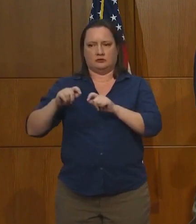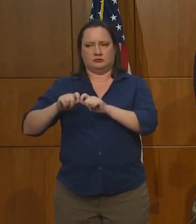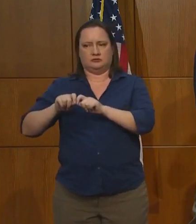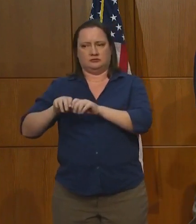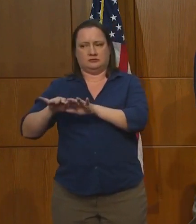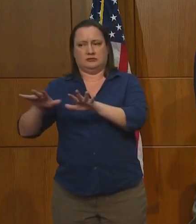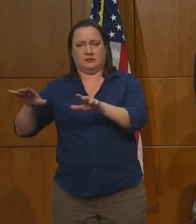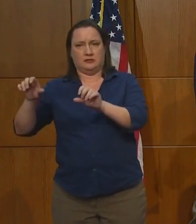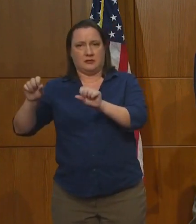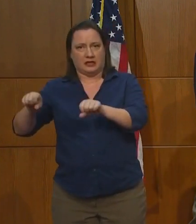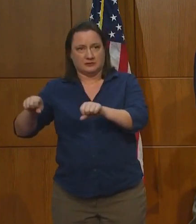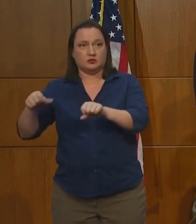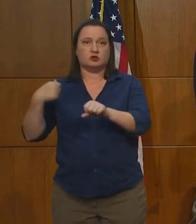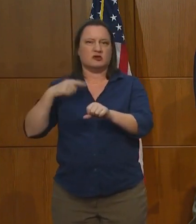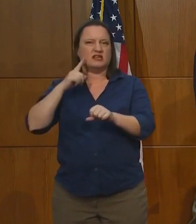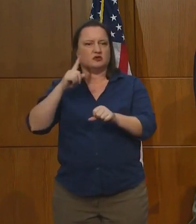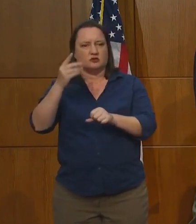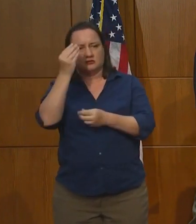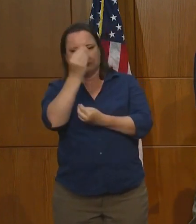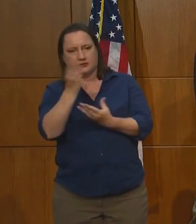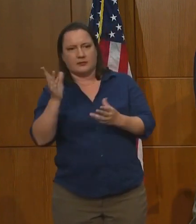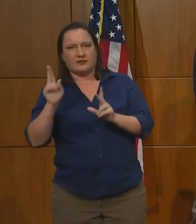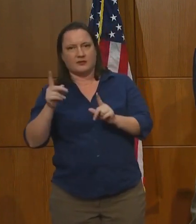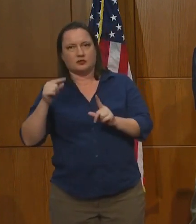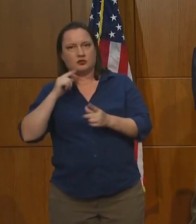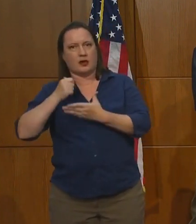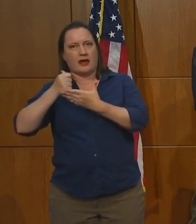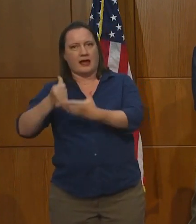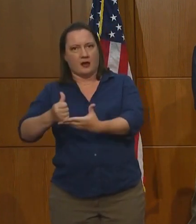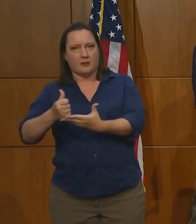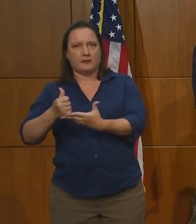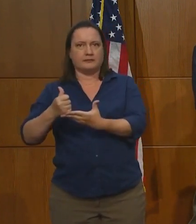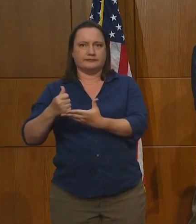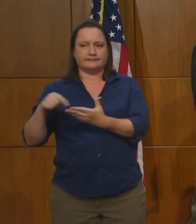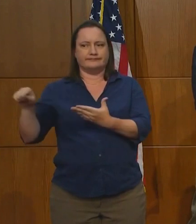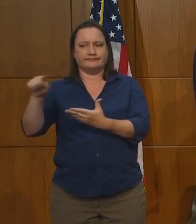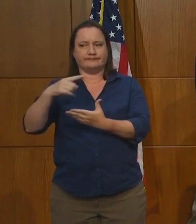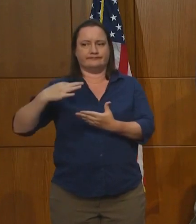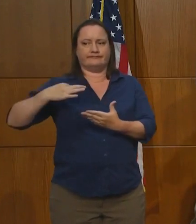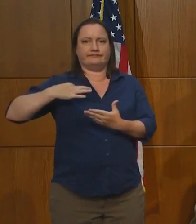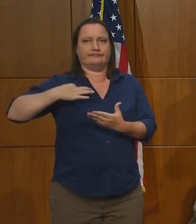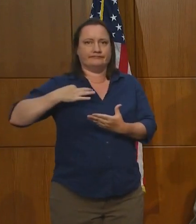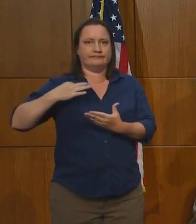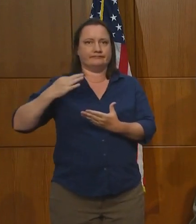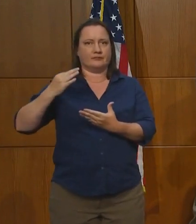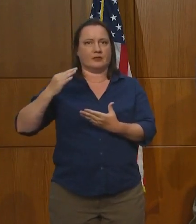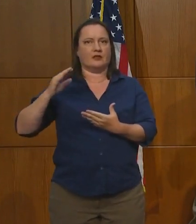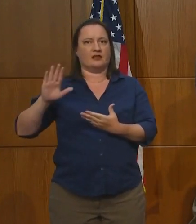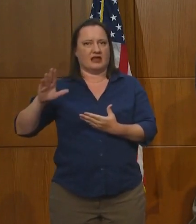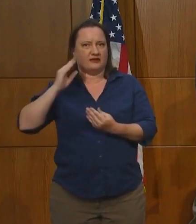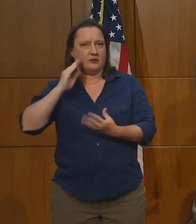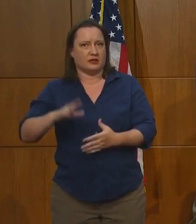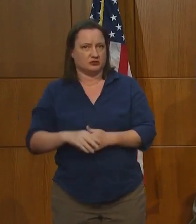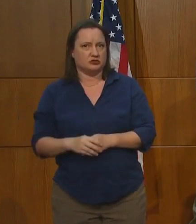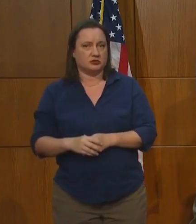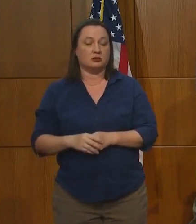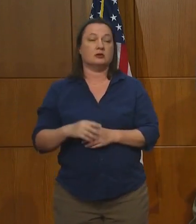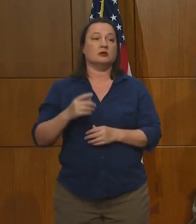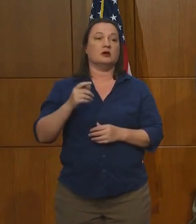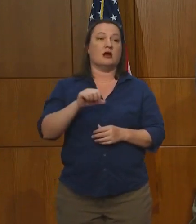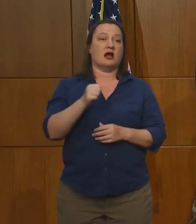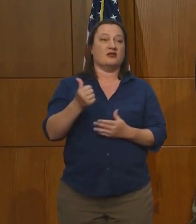to further that investigation. In the cases of meat processing plants,